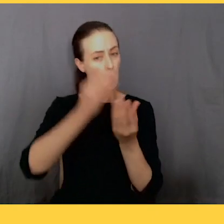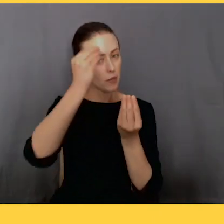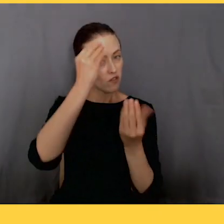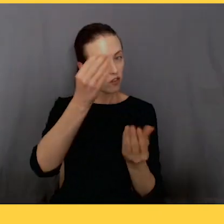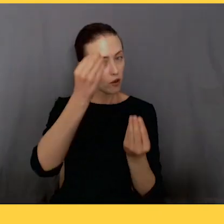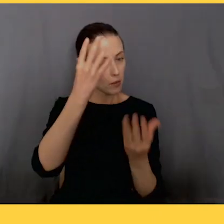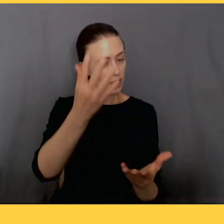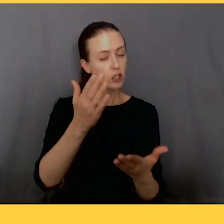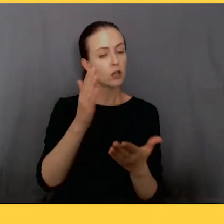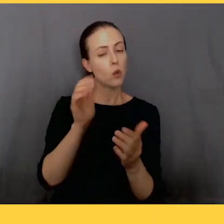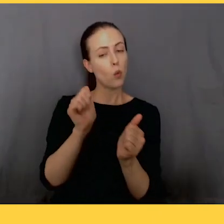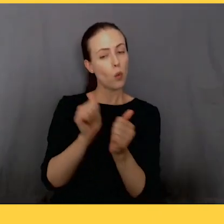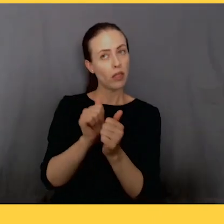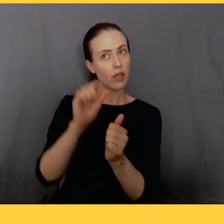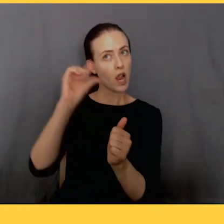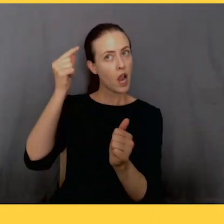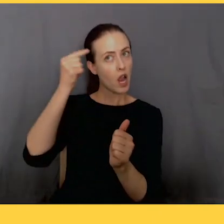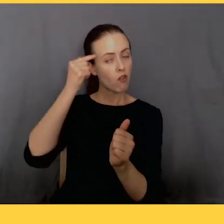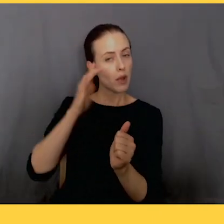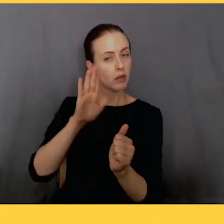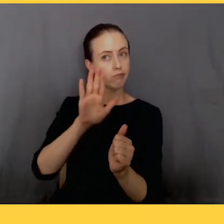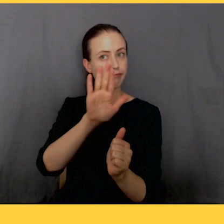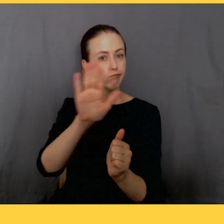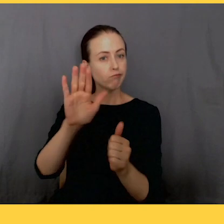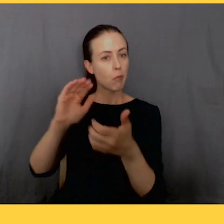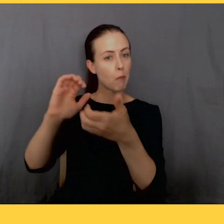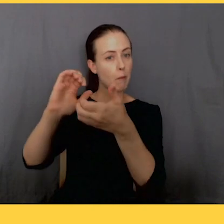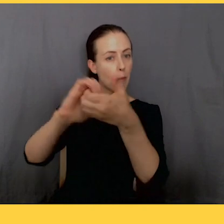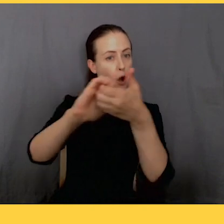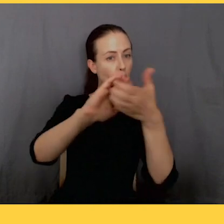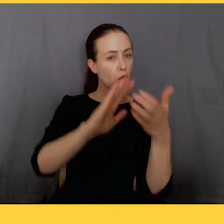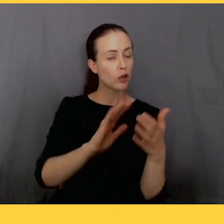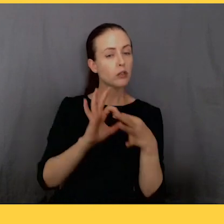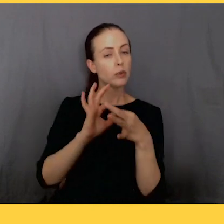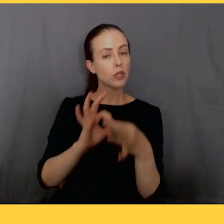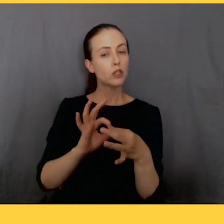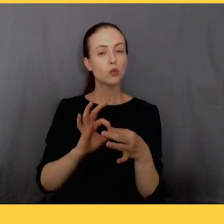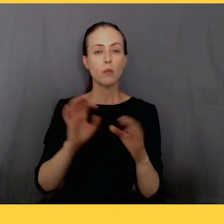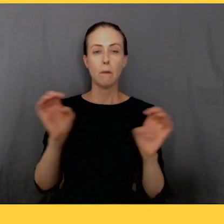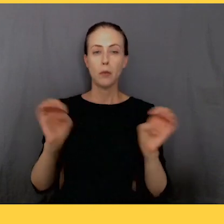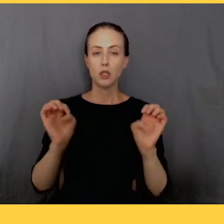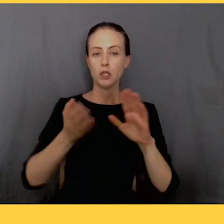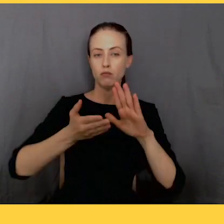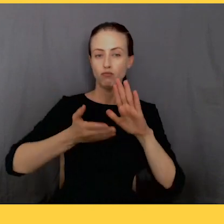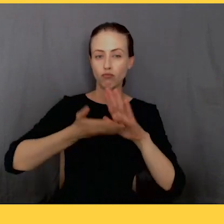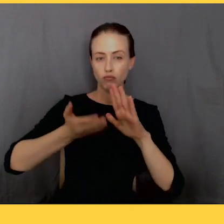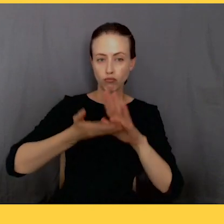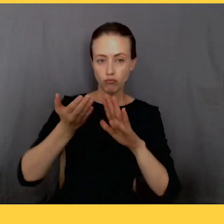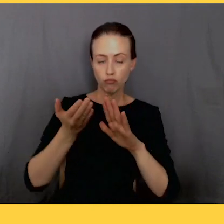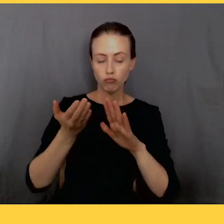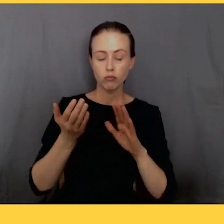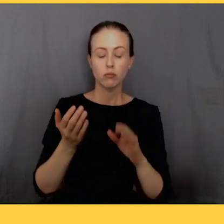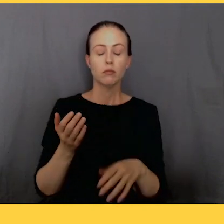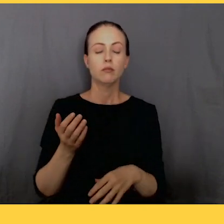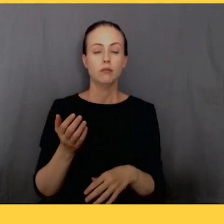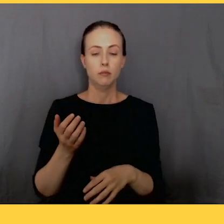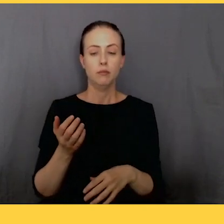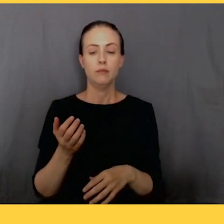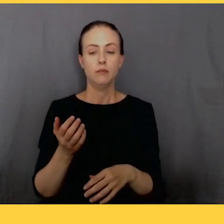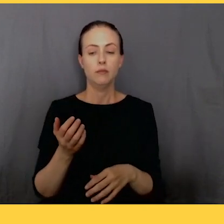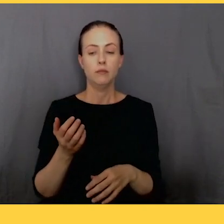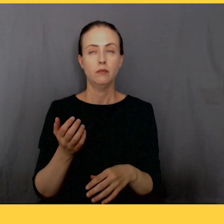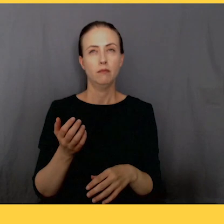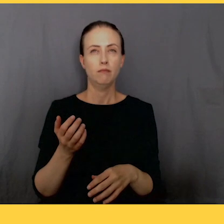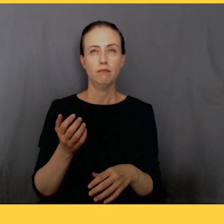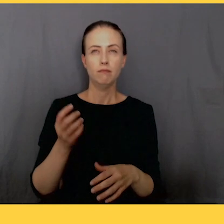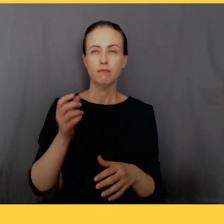our government partners with regard to emergency operations. And I don't